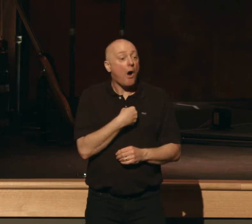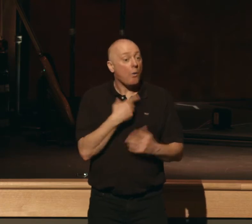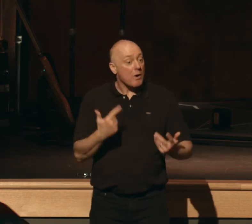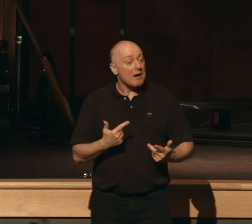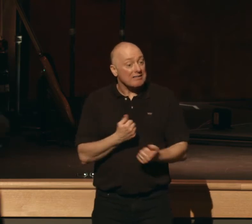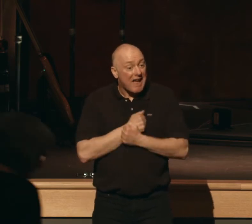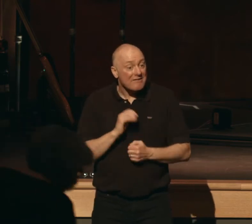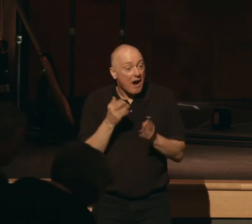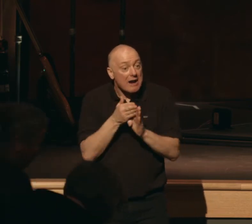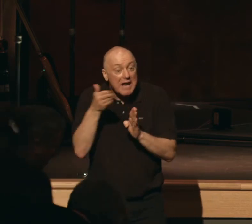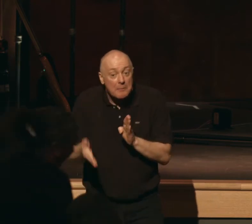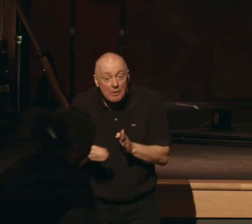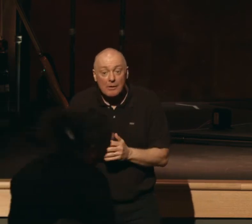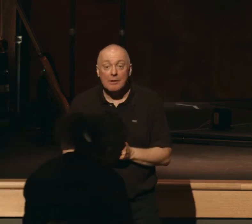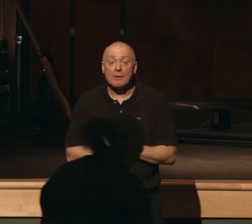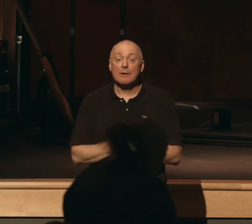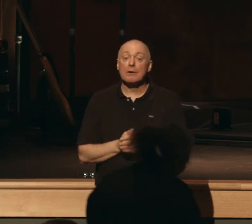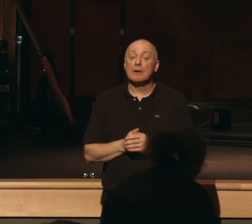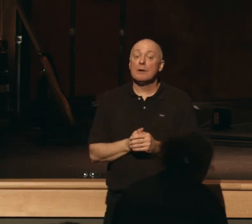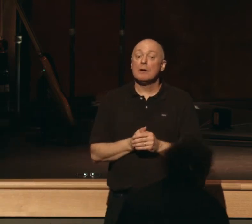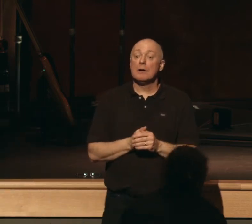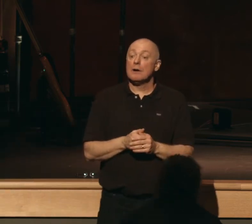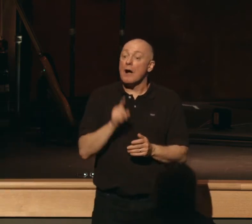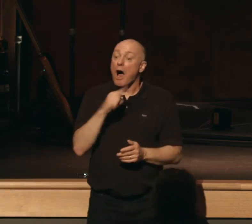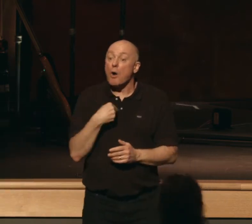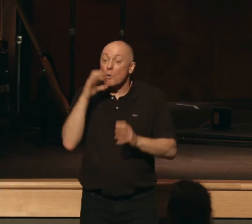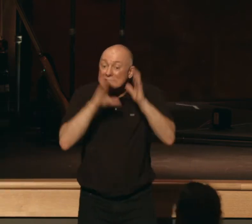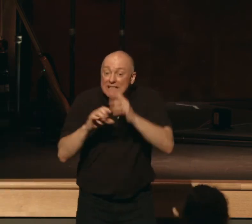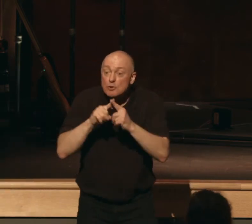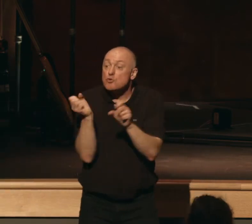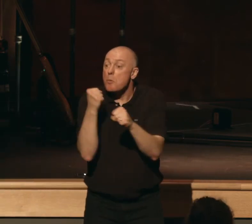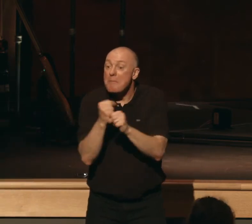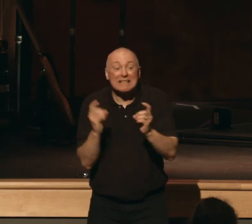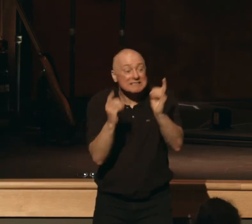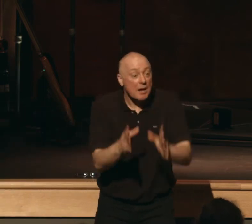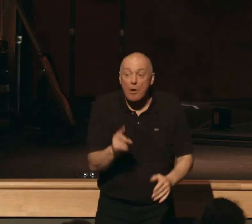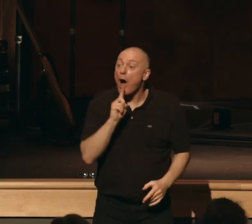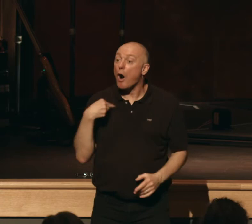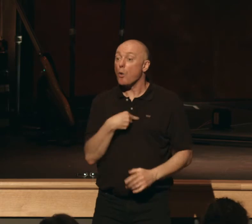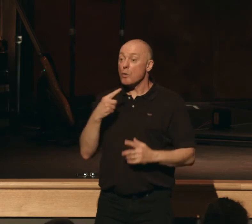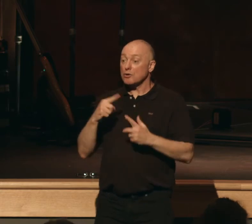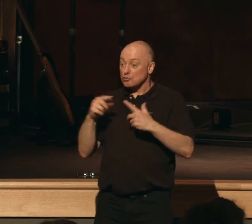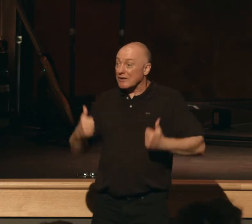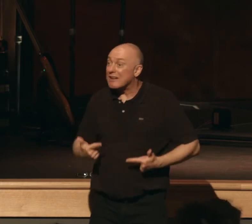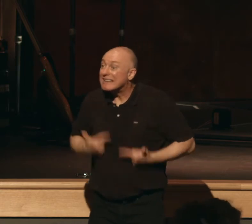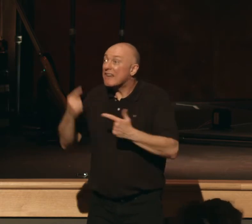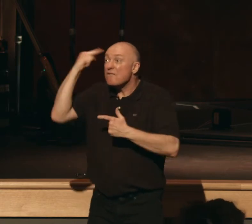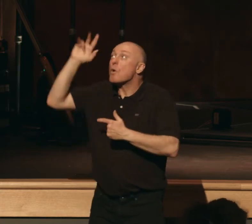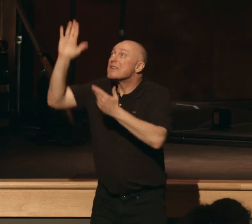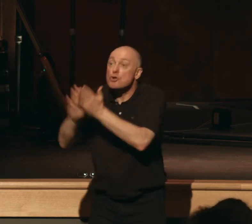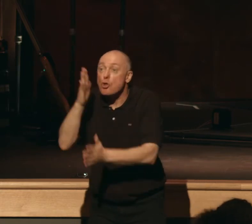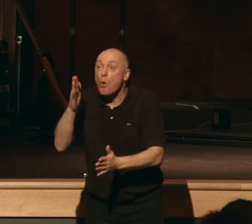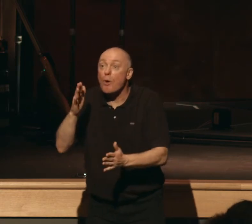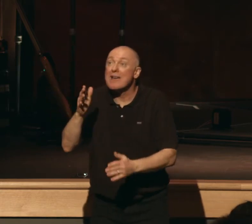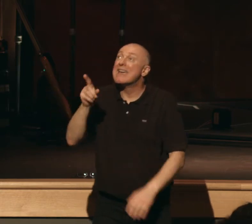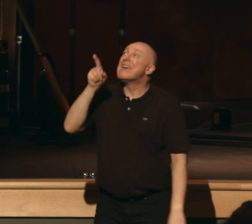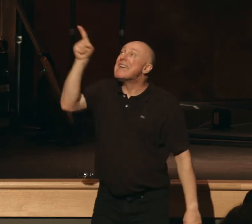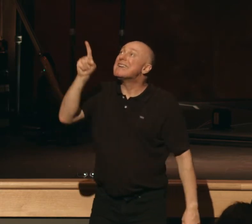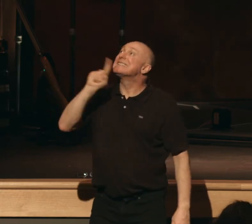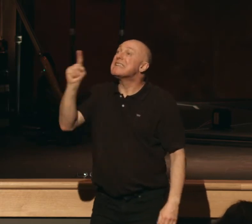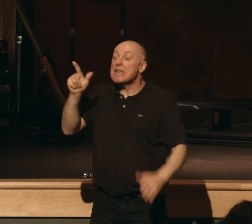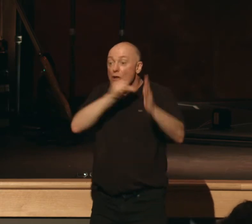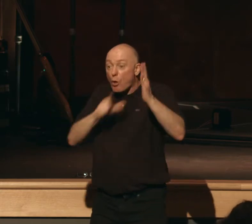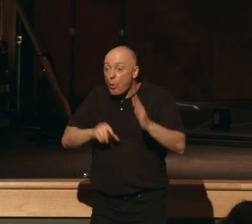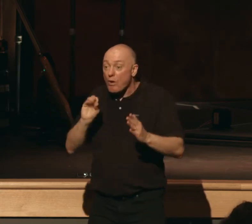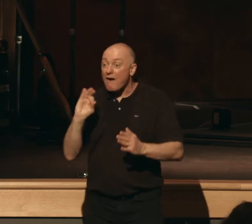Are we loving our neighbor? Are we seeking to make disciples? Are we seeking to live for his glory? Is he the Lord